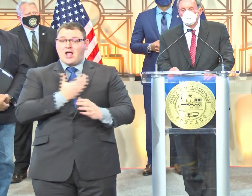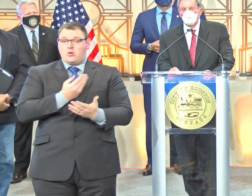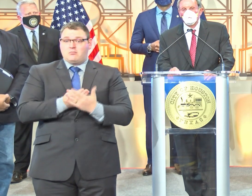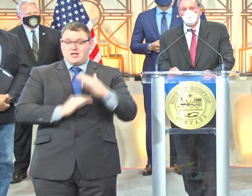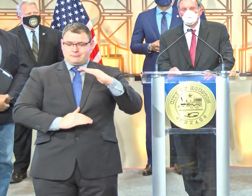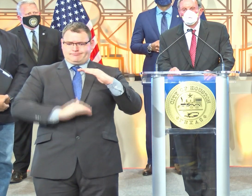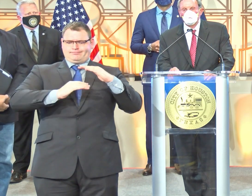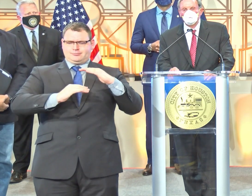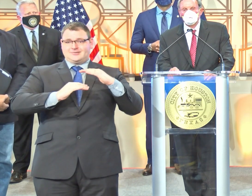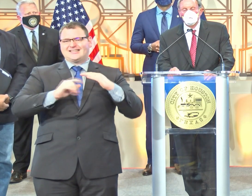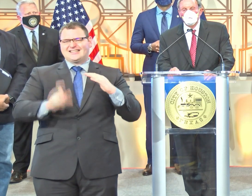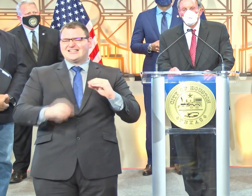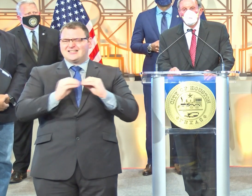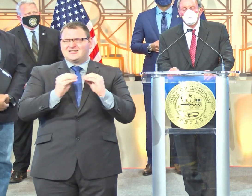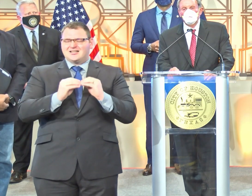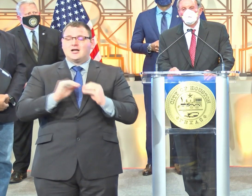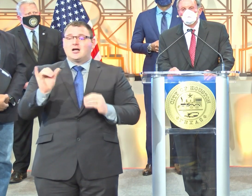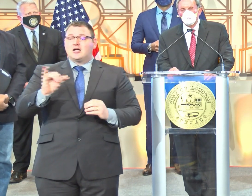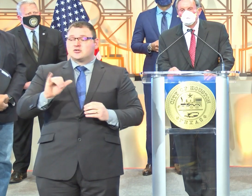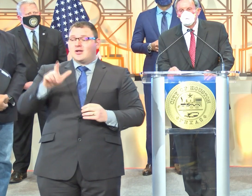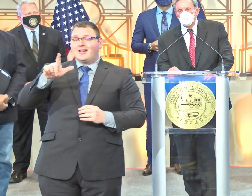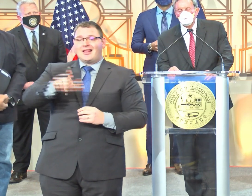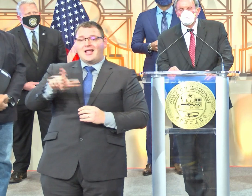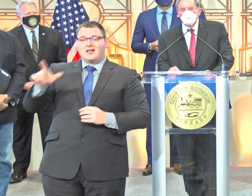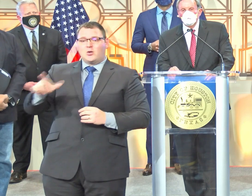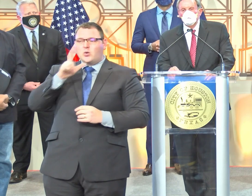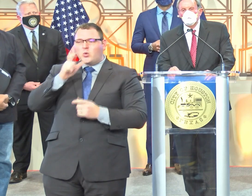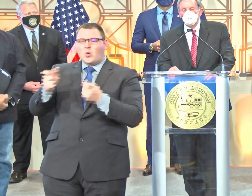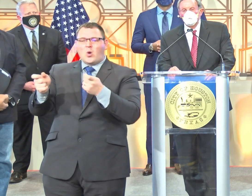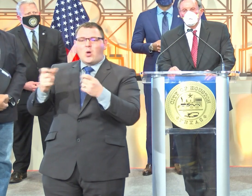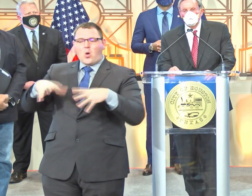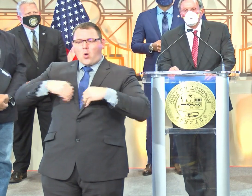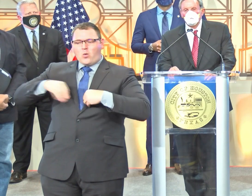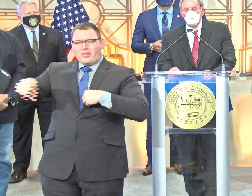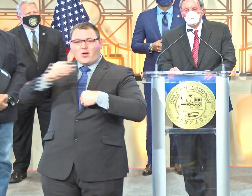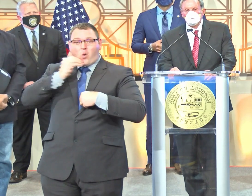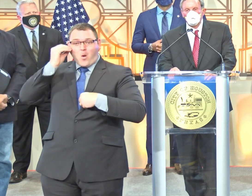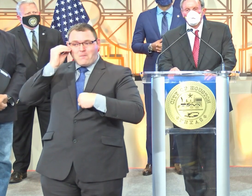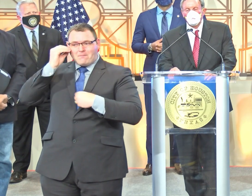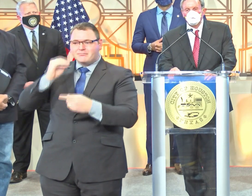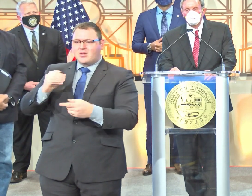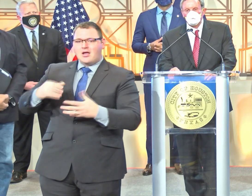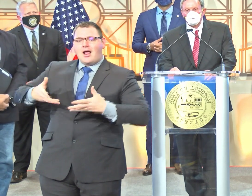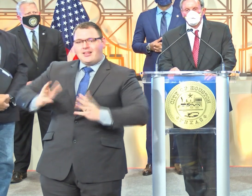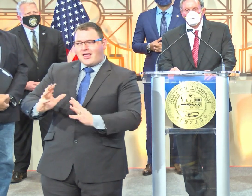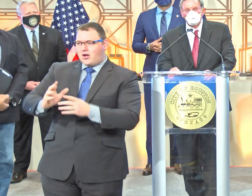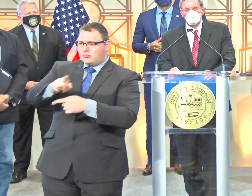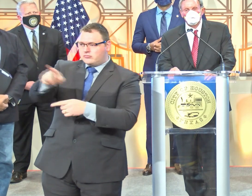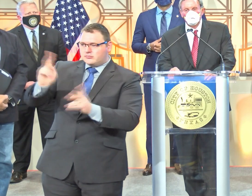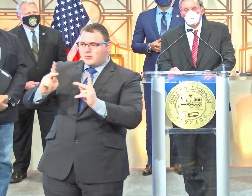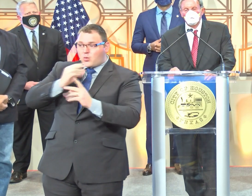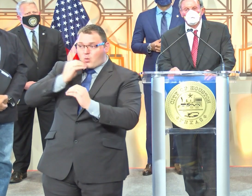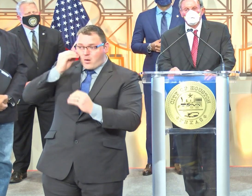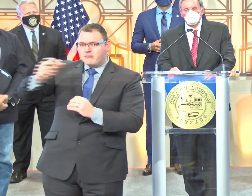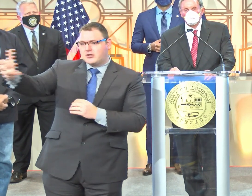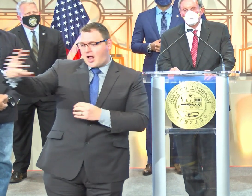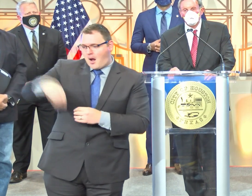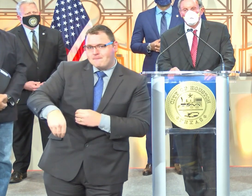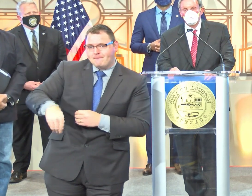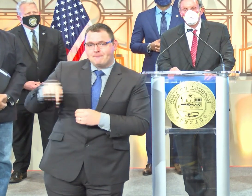Garcia said about fiscal responsibility. We know it costs in excess of $40,000 when a person stays